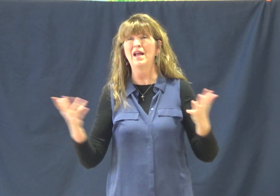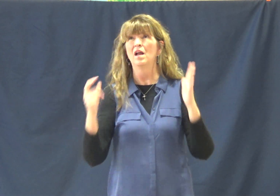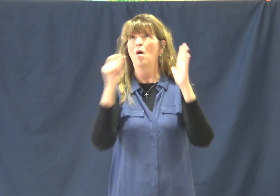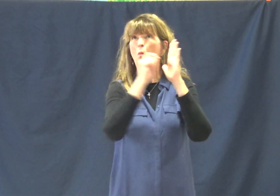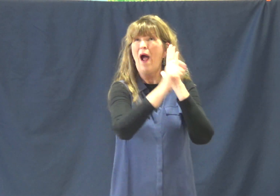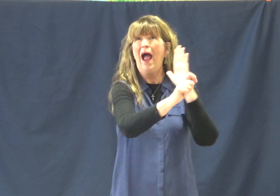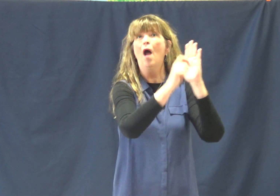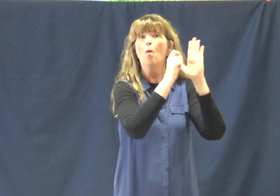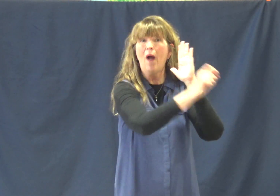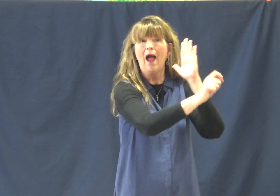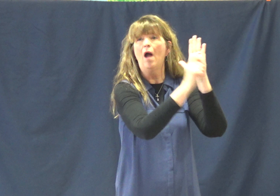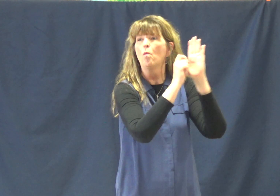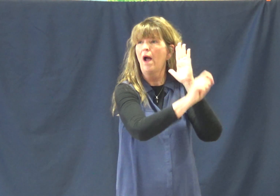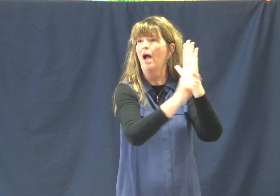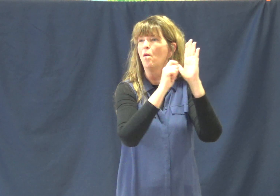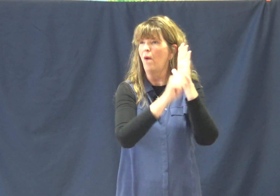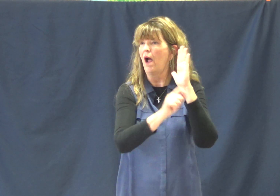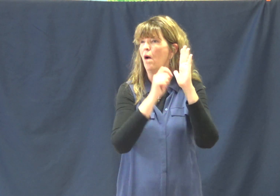They list of blessings.